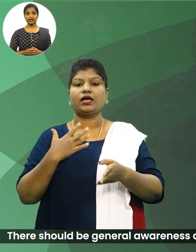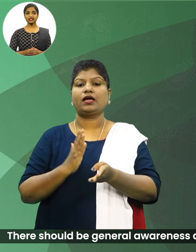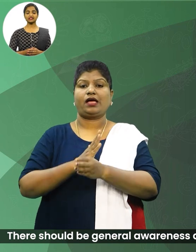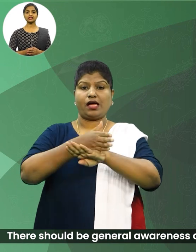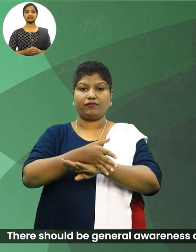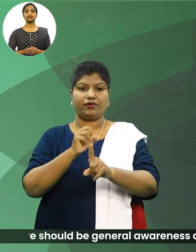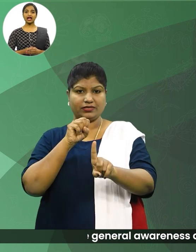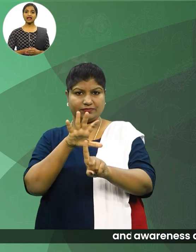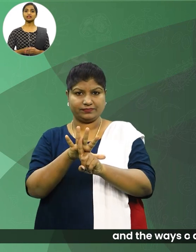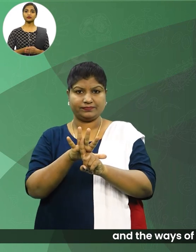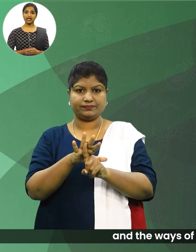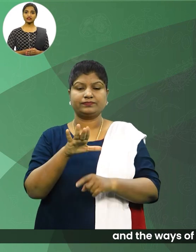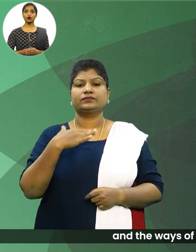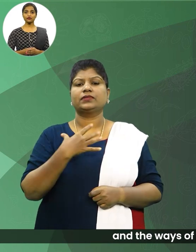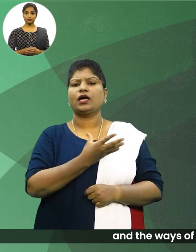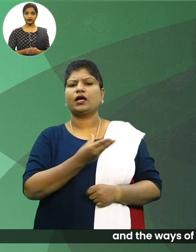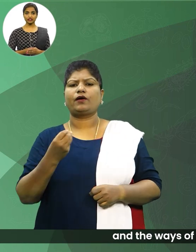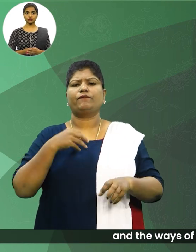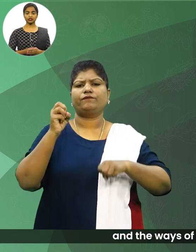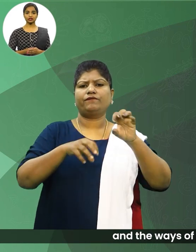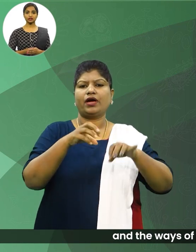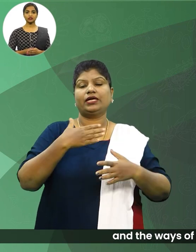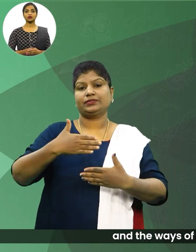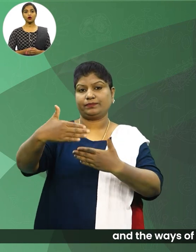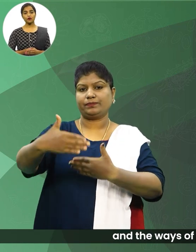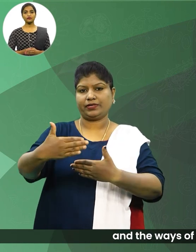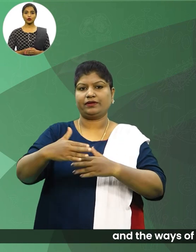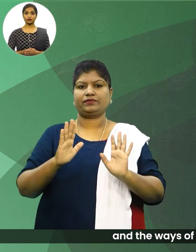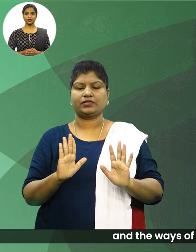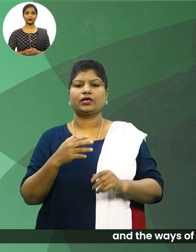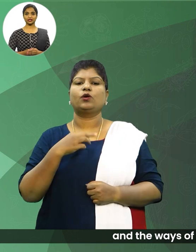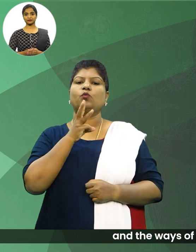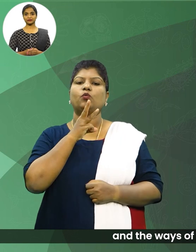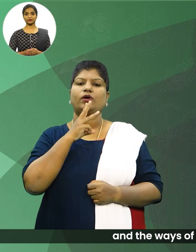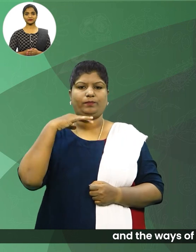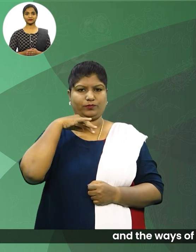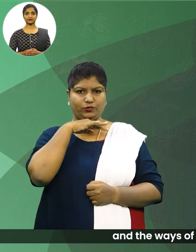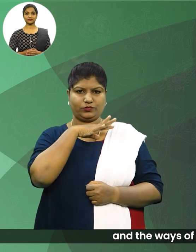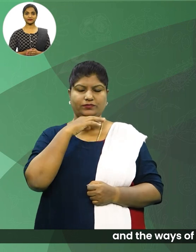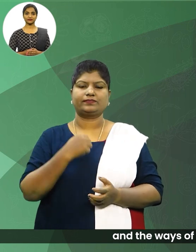effects and the ways of prevention of water pollution.